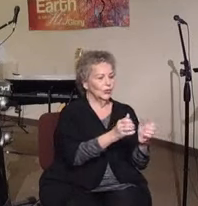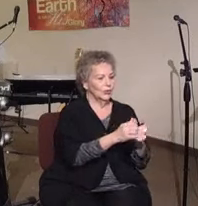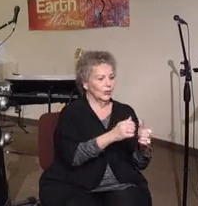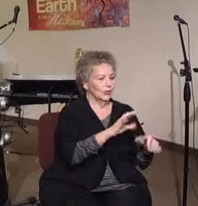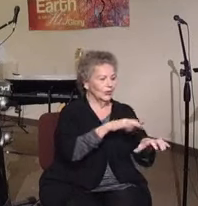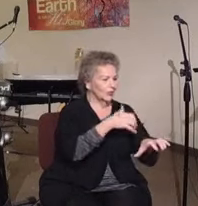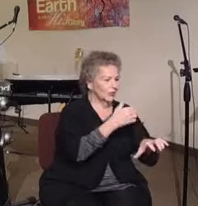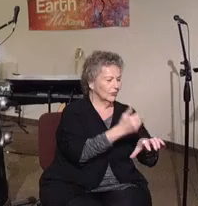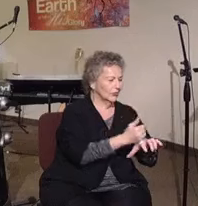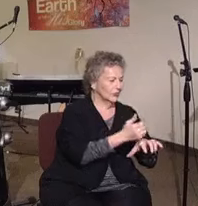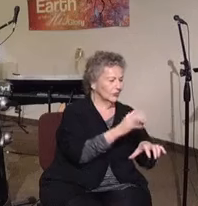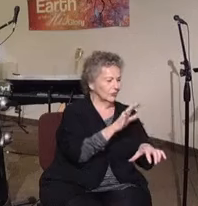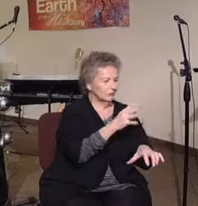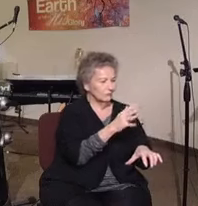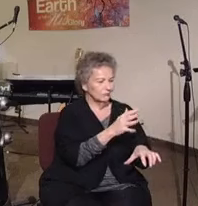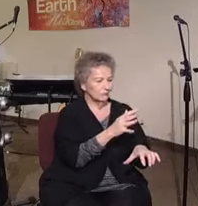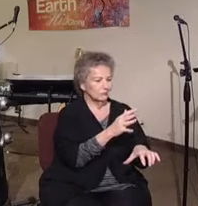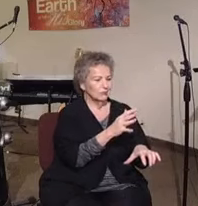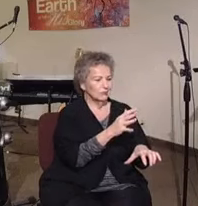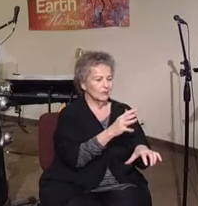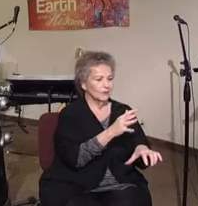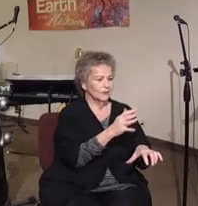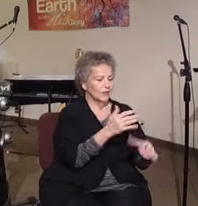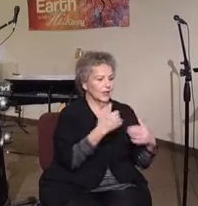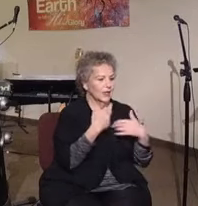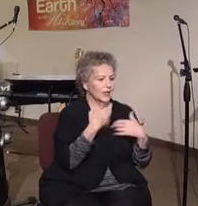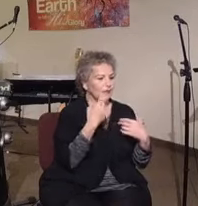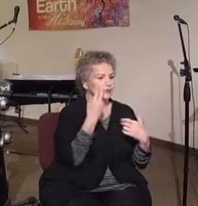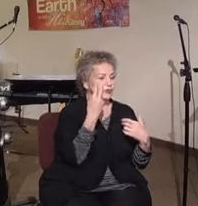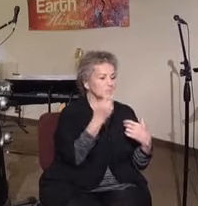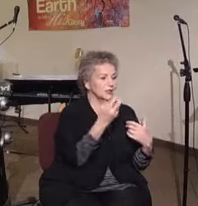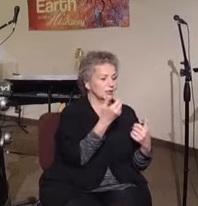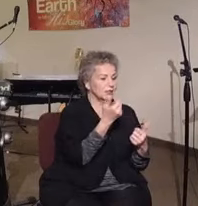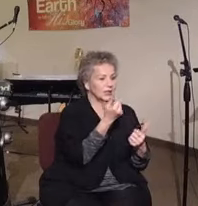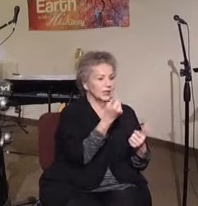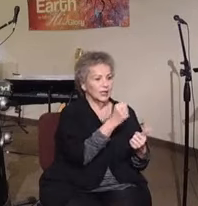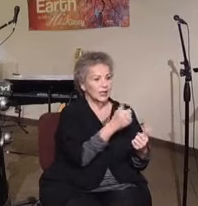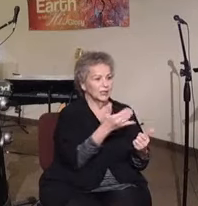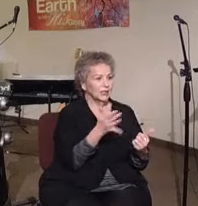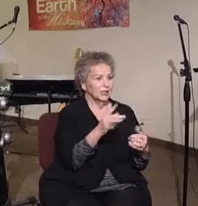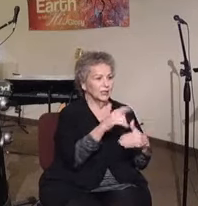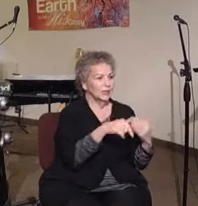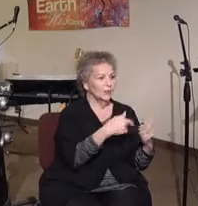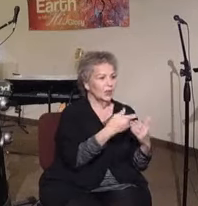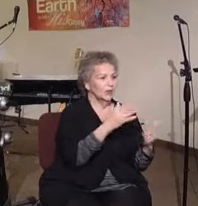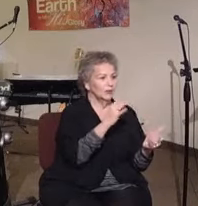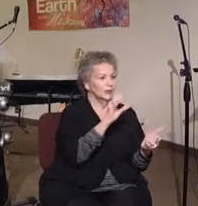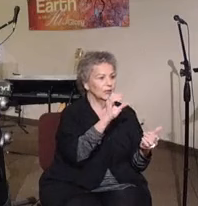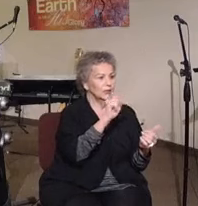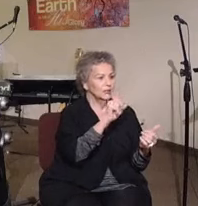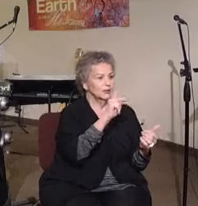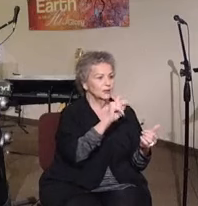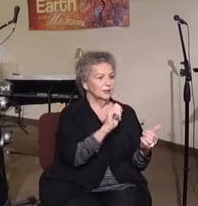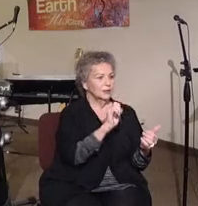authority, have you seen anything about skepticism on authority in the news?